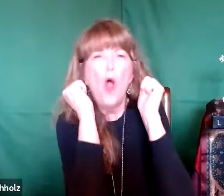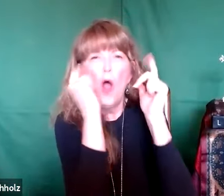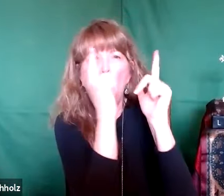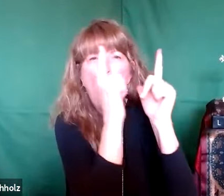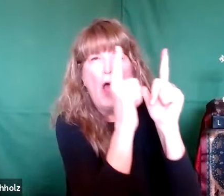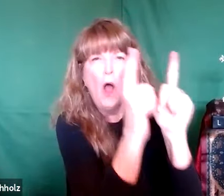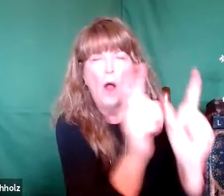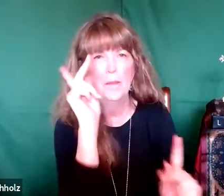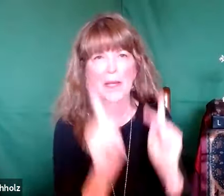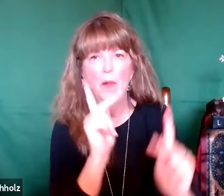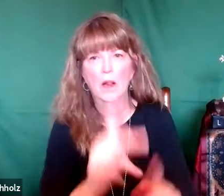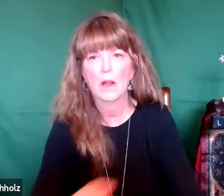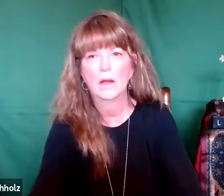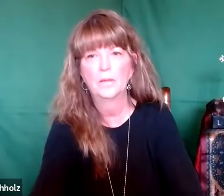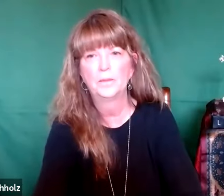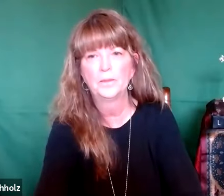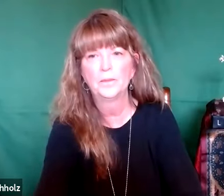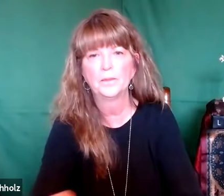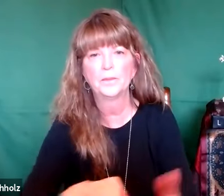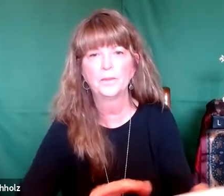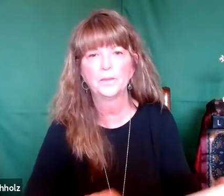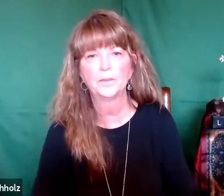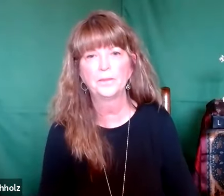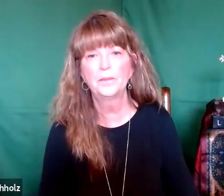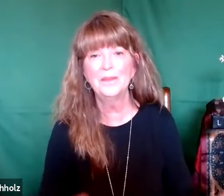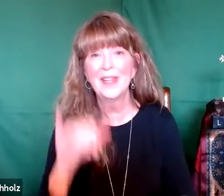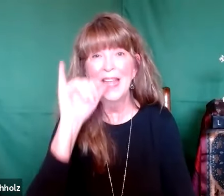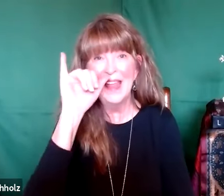room and then ask for forgiveness for all of the Jewish nation.